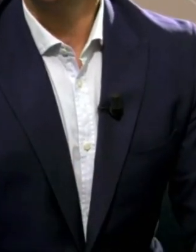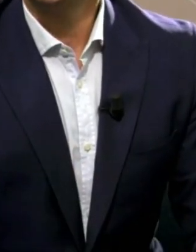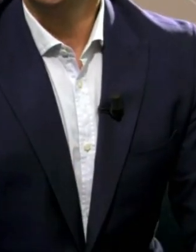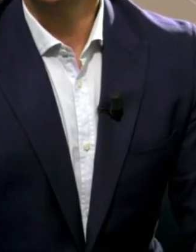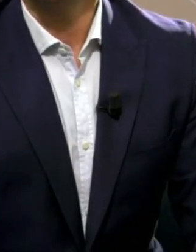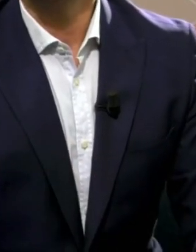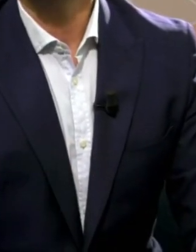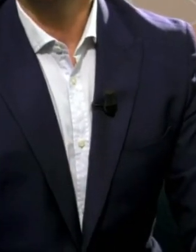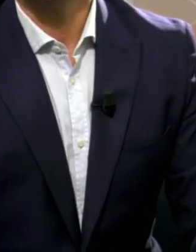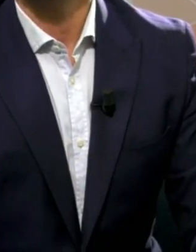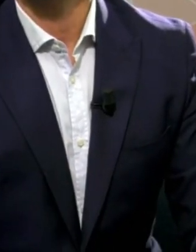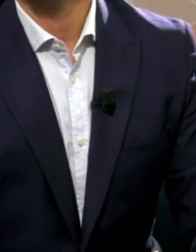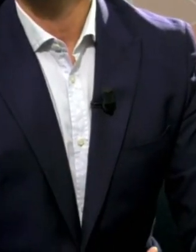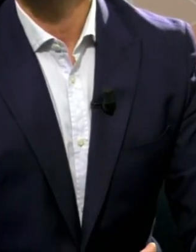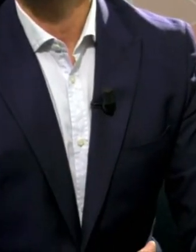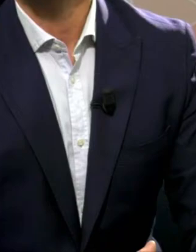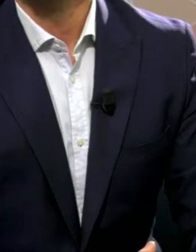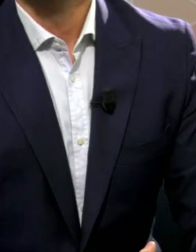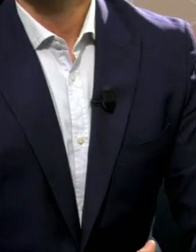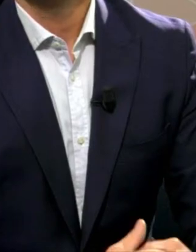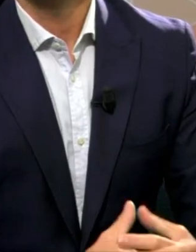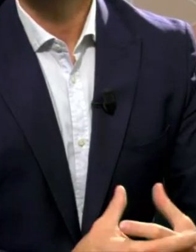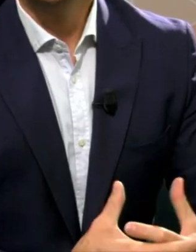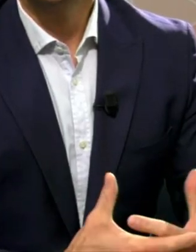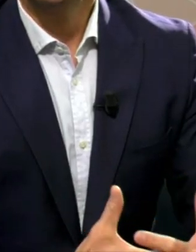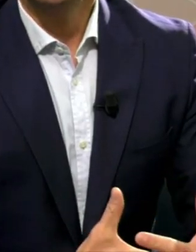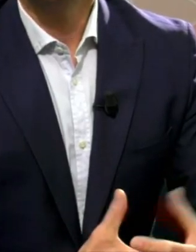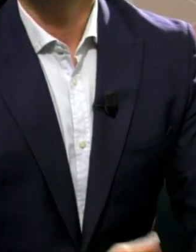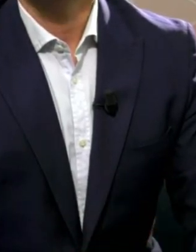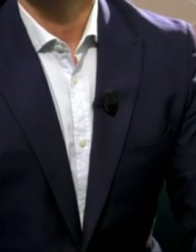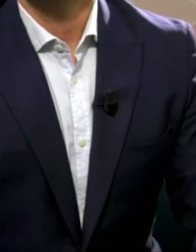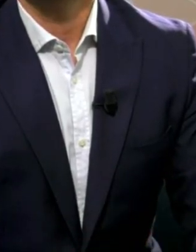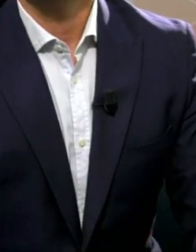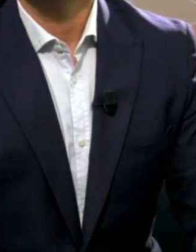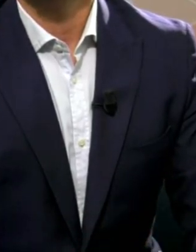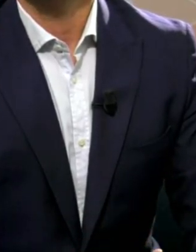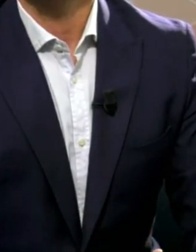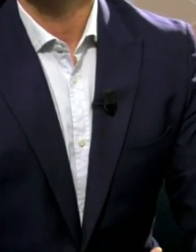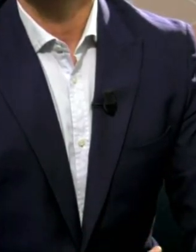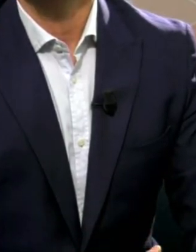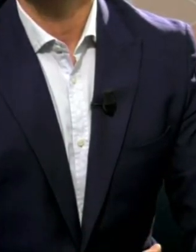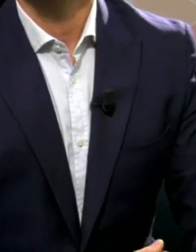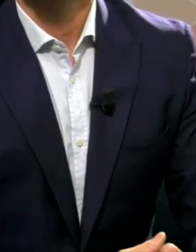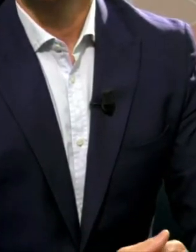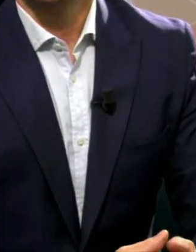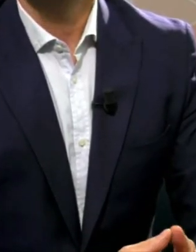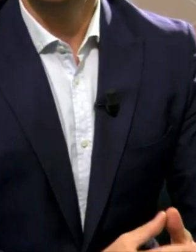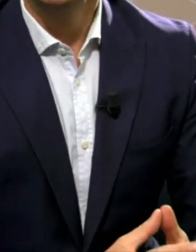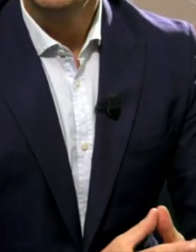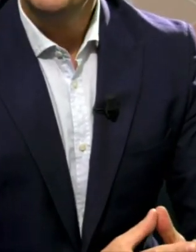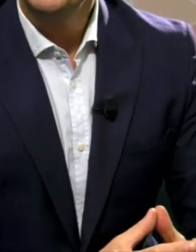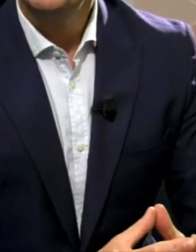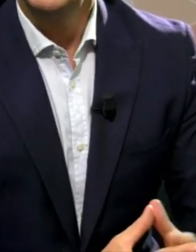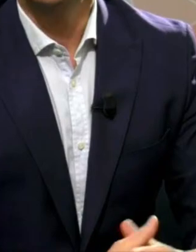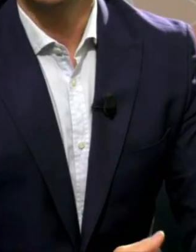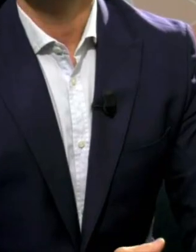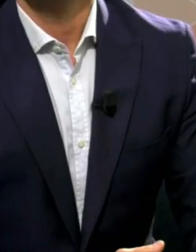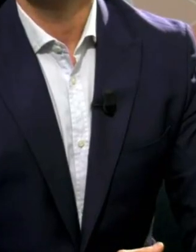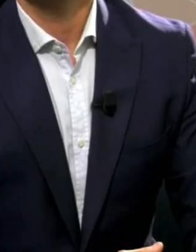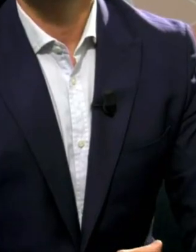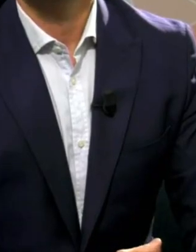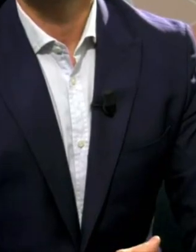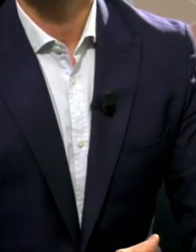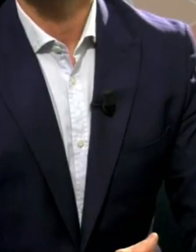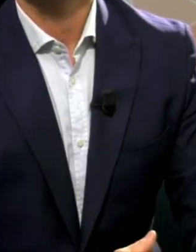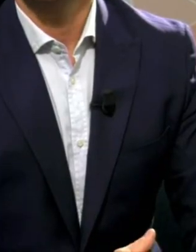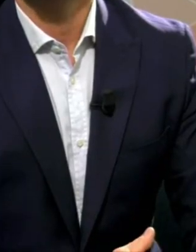years, the support for new technologies training for the acceleration of companies in the customers and for the improvement of